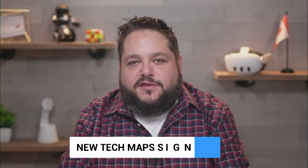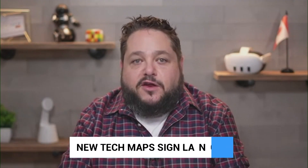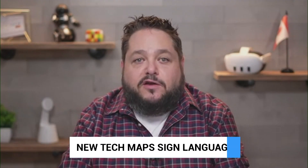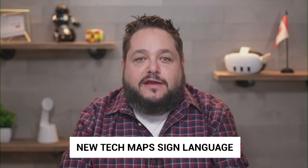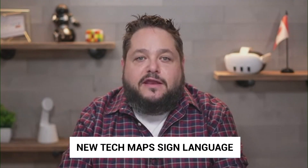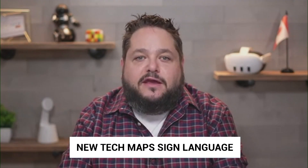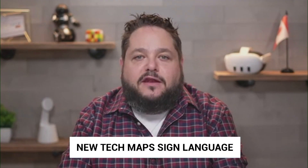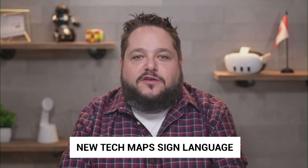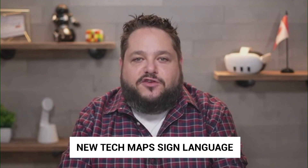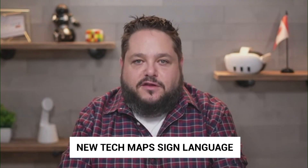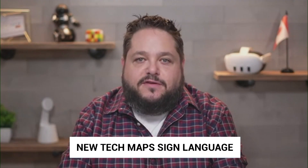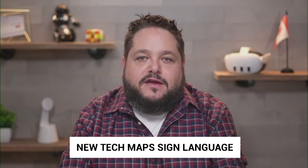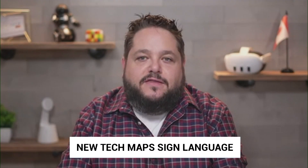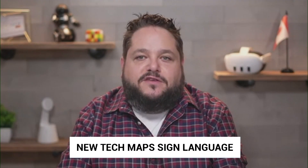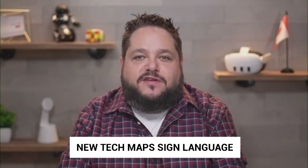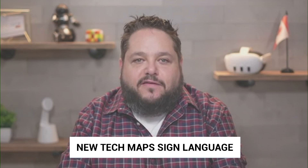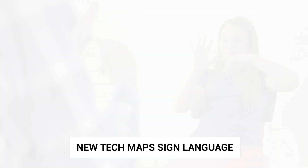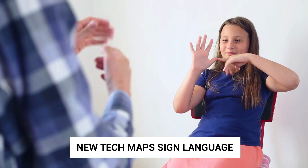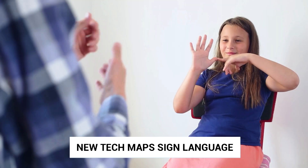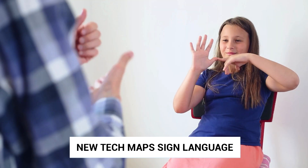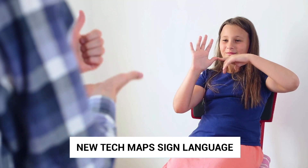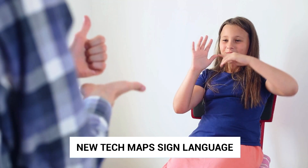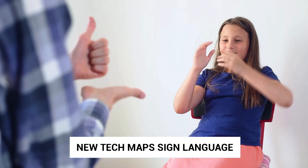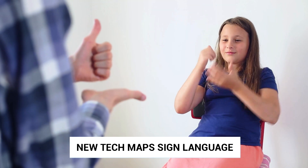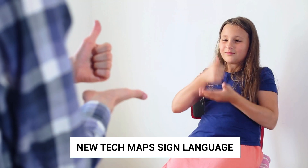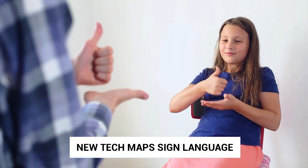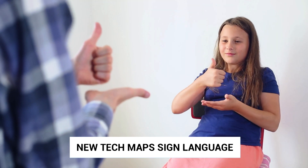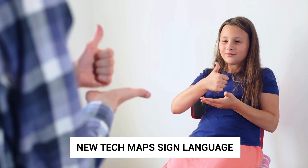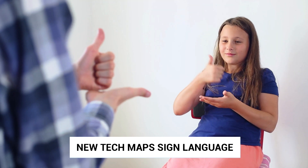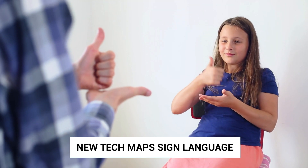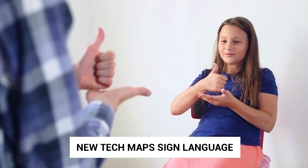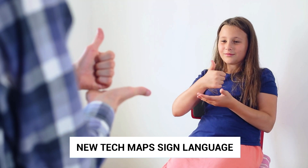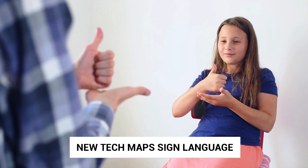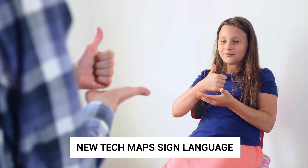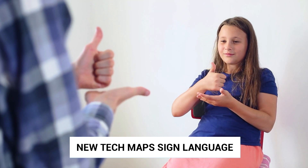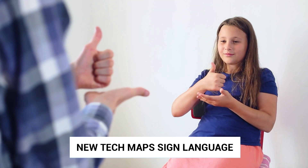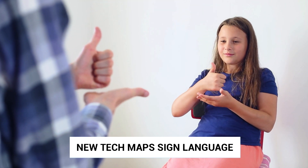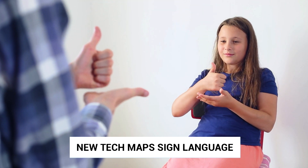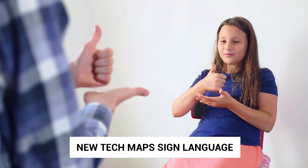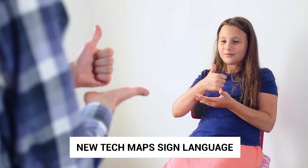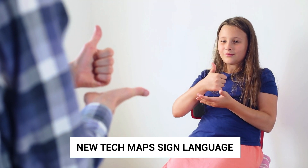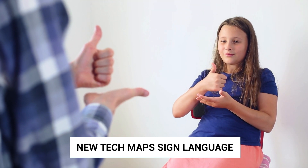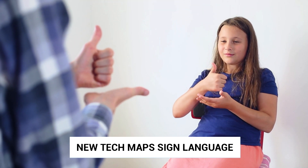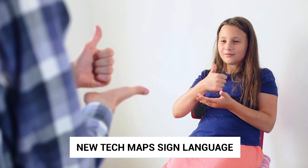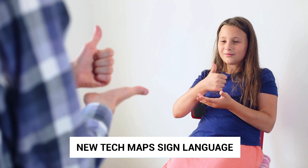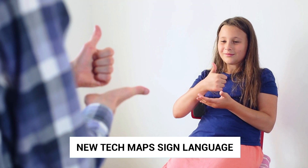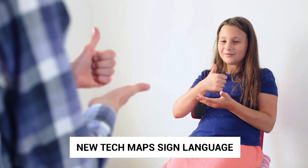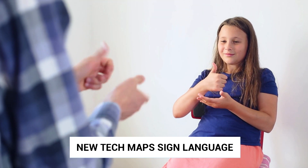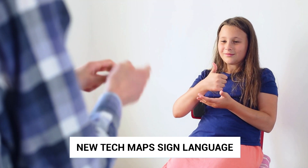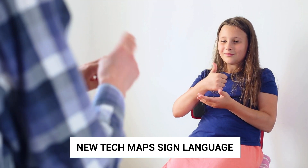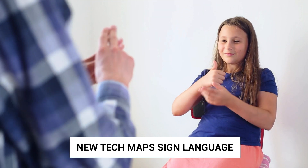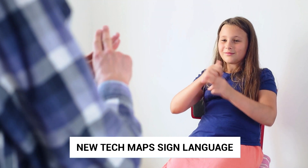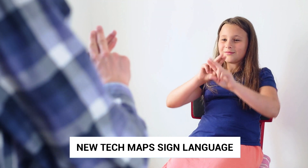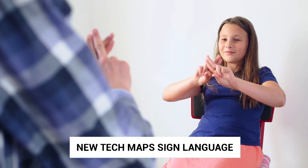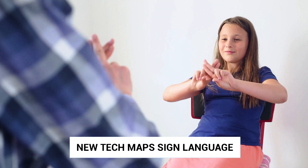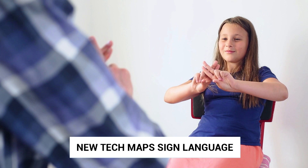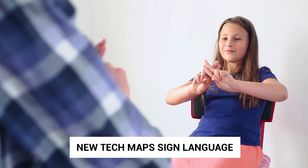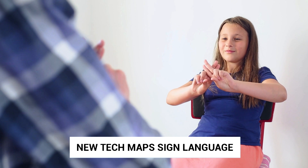University are leading an initiative that challenges the widespread misconception of a universal sign language, highlighting the rich variety that exists even